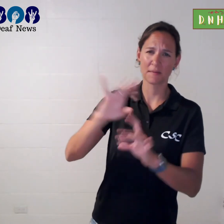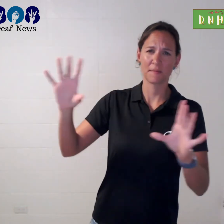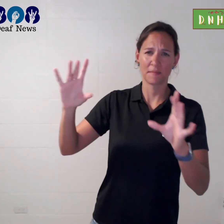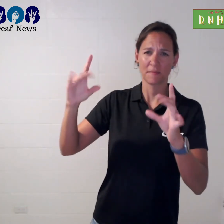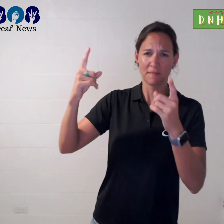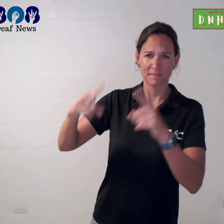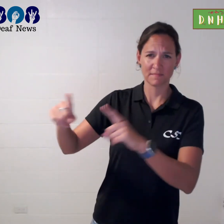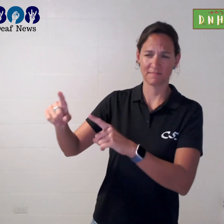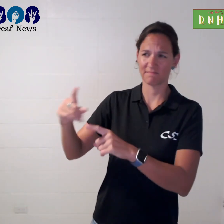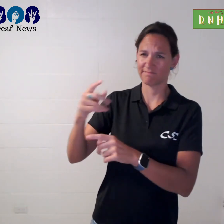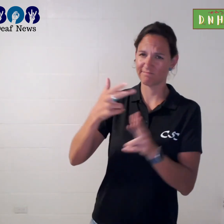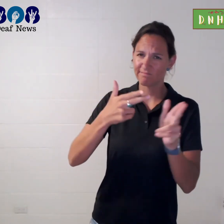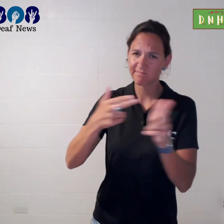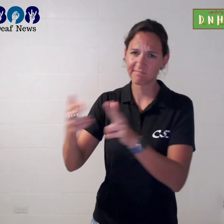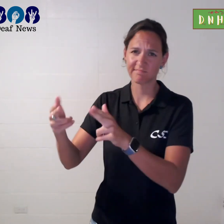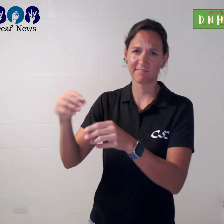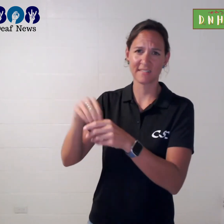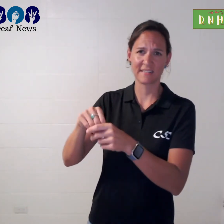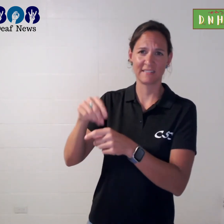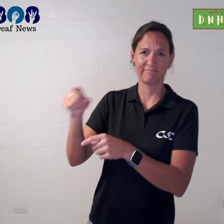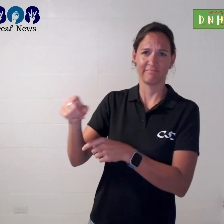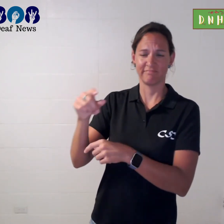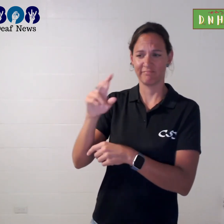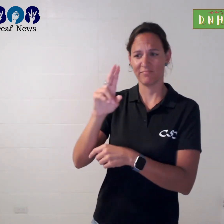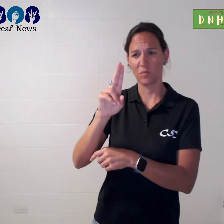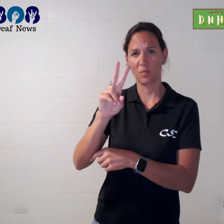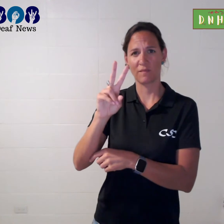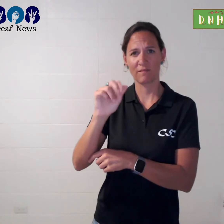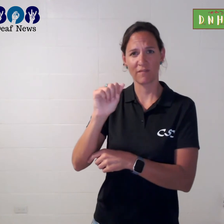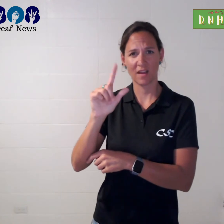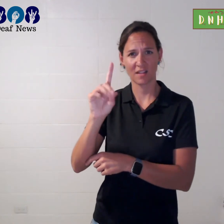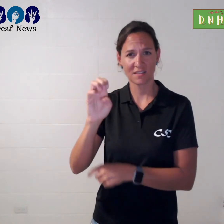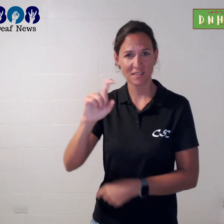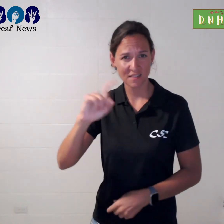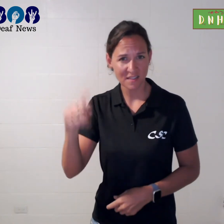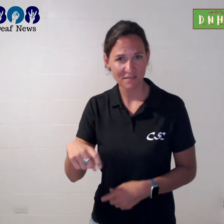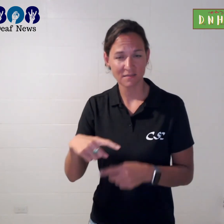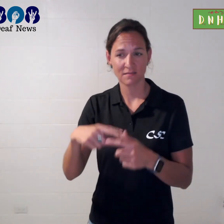He said, in the wake of the tragic mass shootings in Uvalde, Texas,